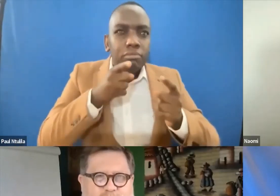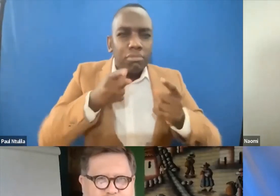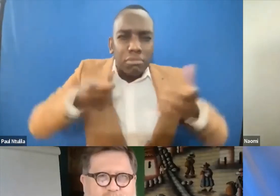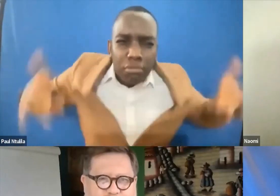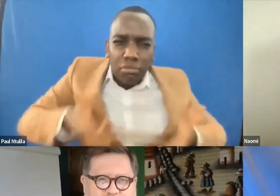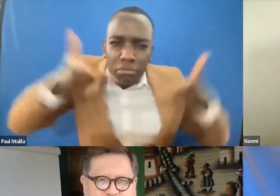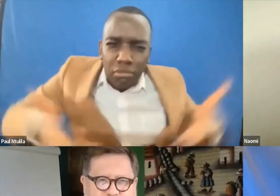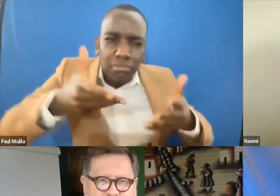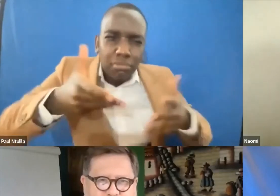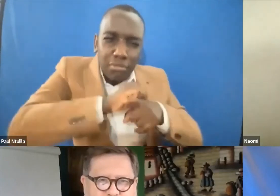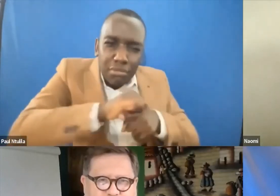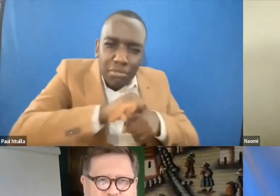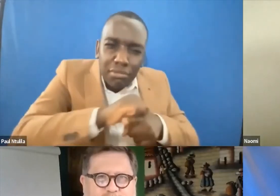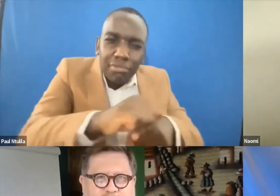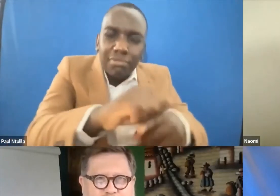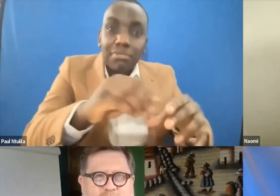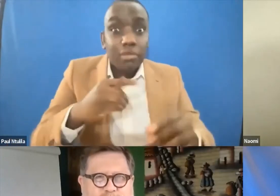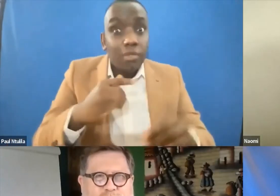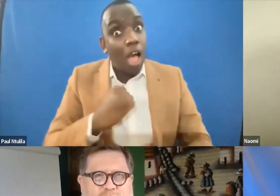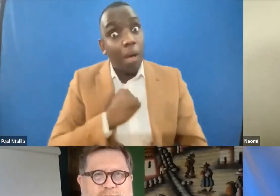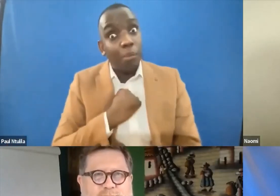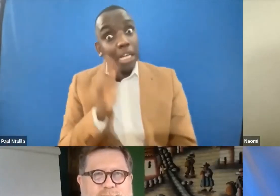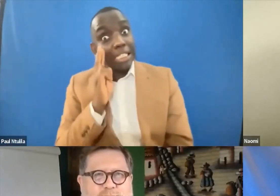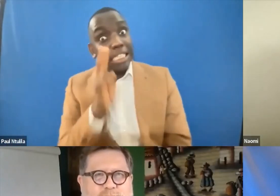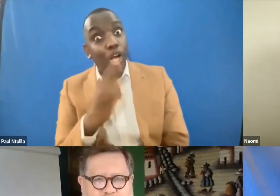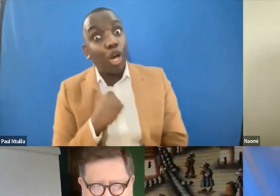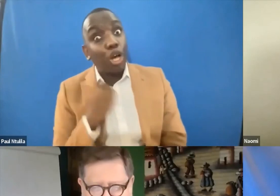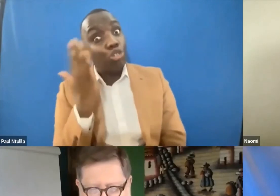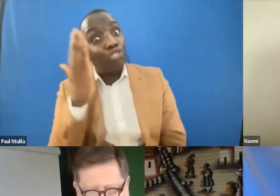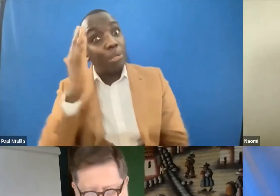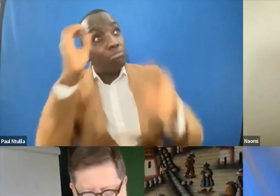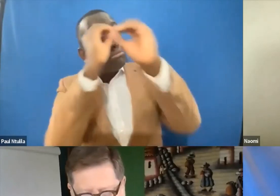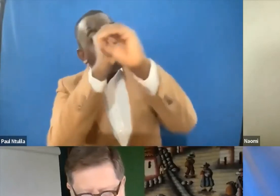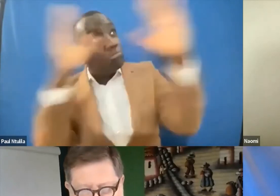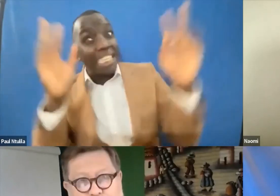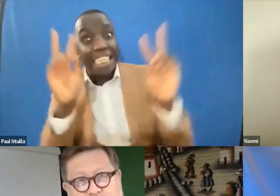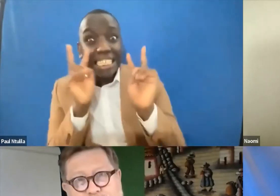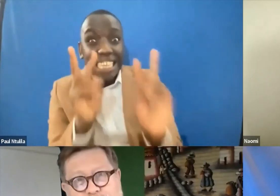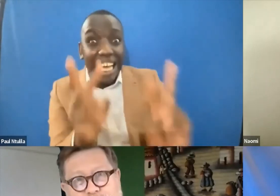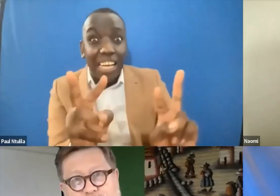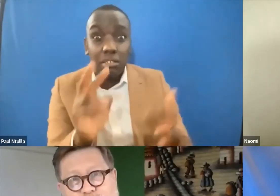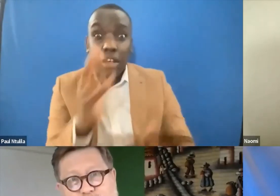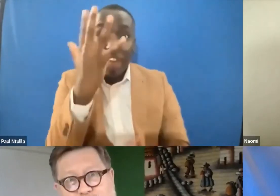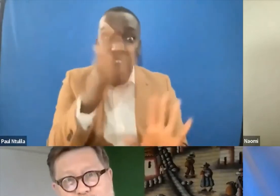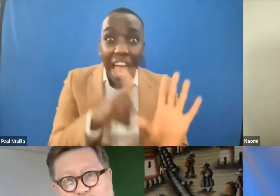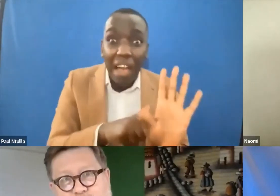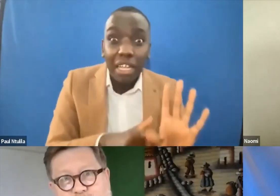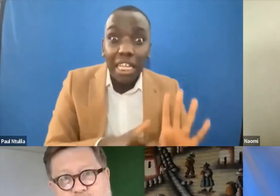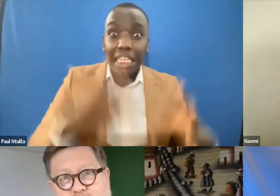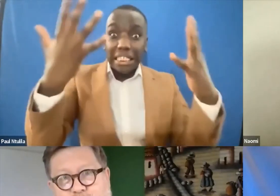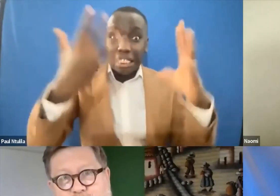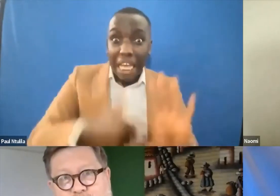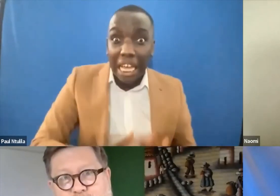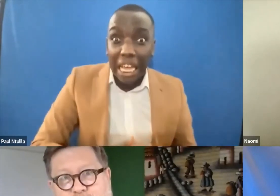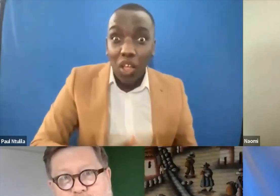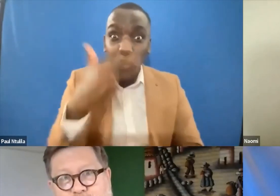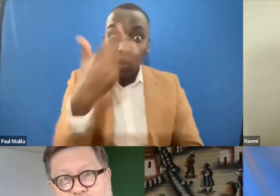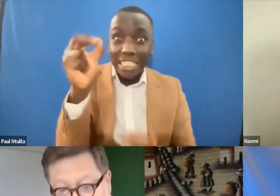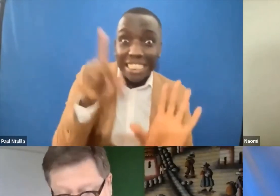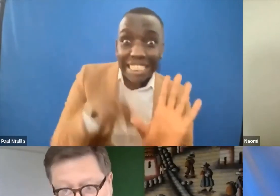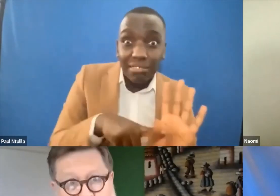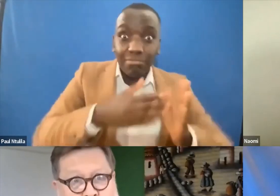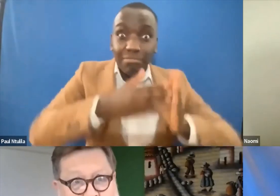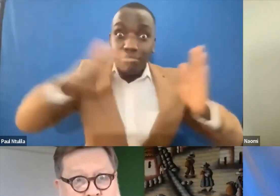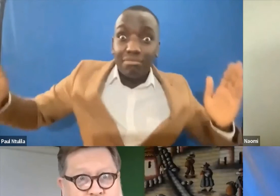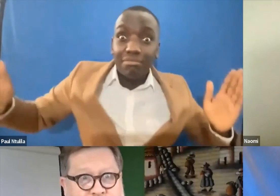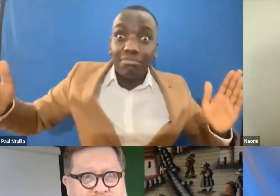I'm hoping that you will have understood what needs to be done to encourage the community. My dream, my vision for 5 years,